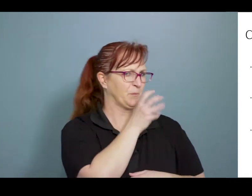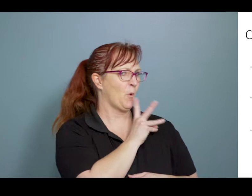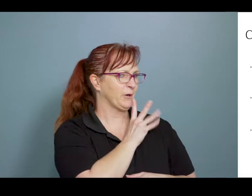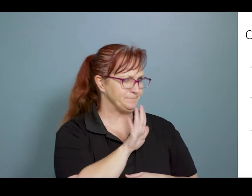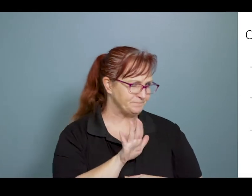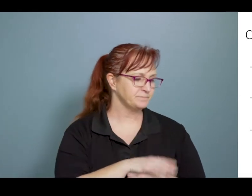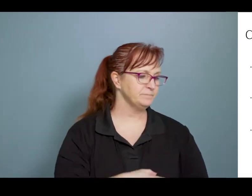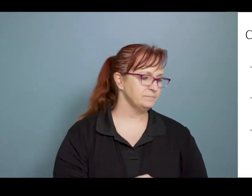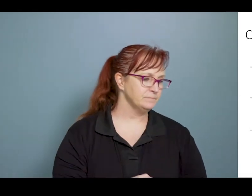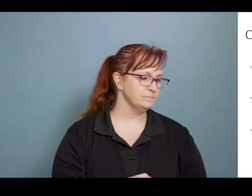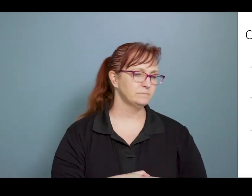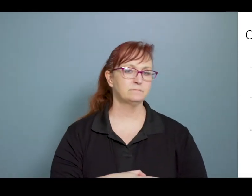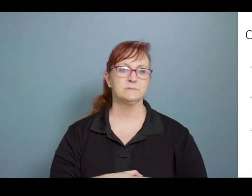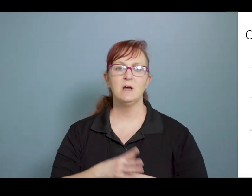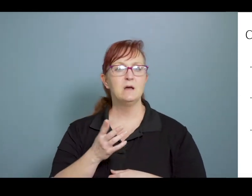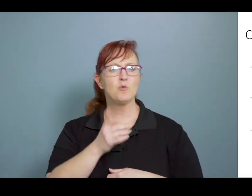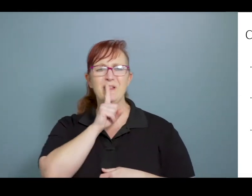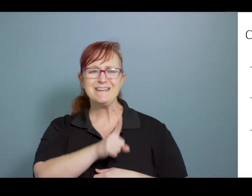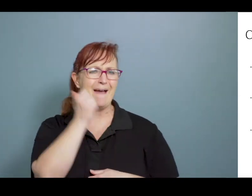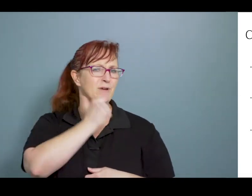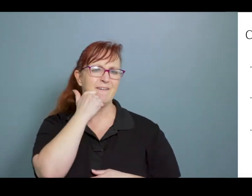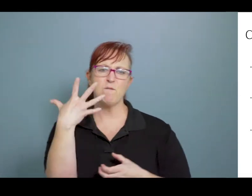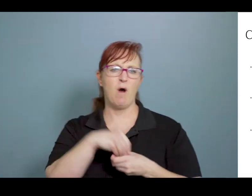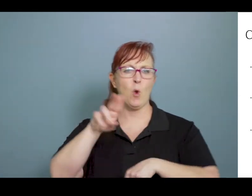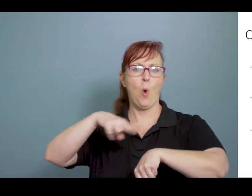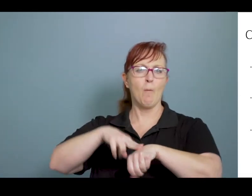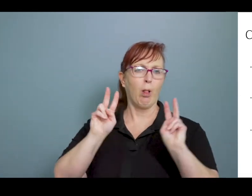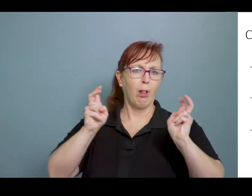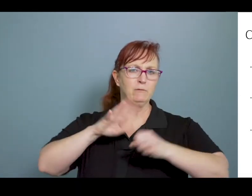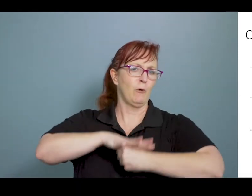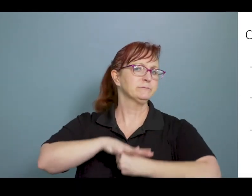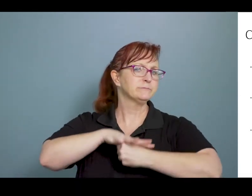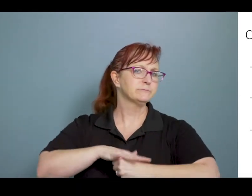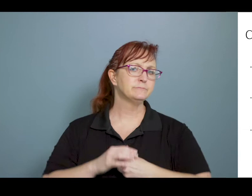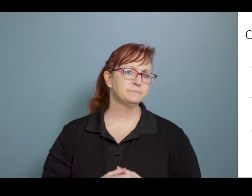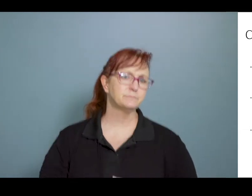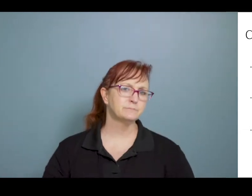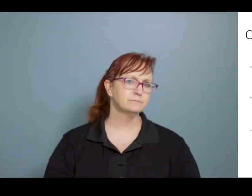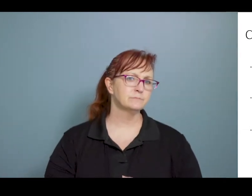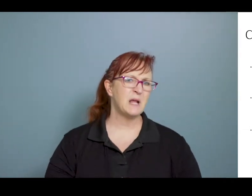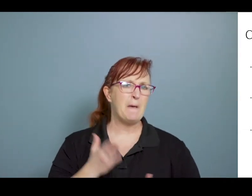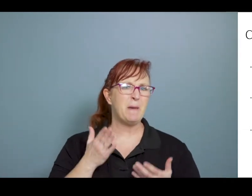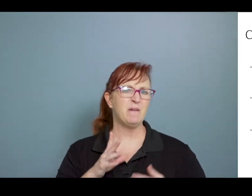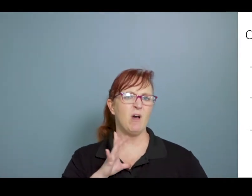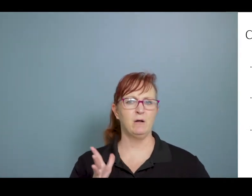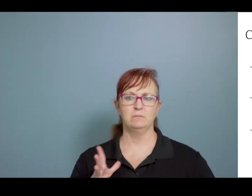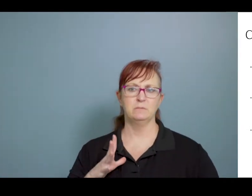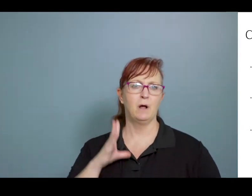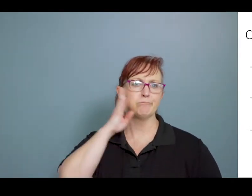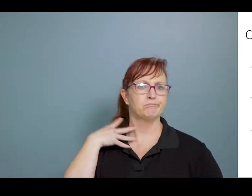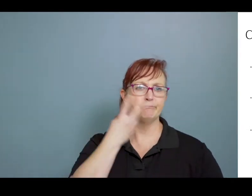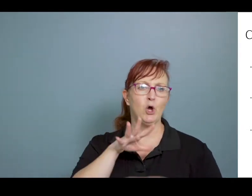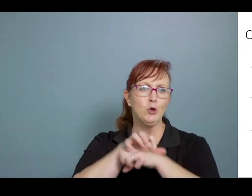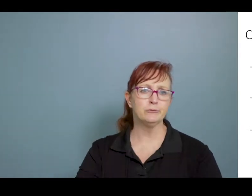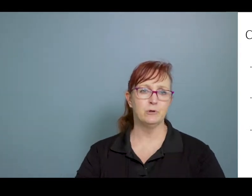all have normal stressors, most of which maybe don't bother us that much. Driving